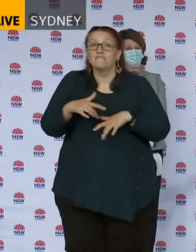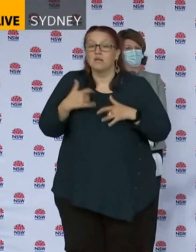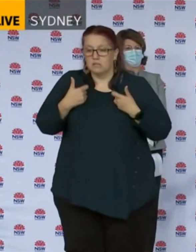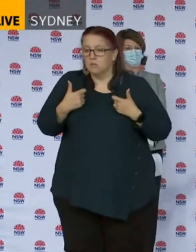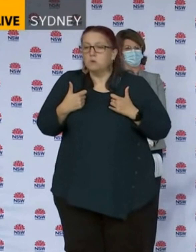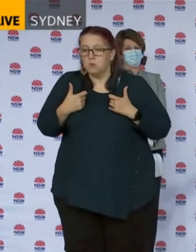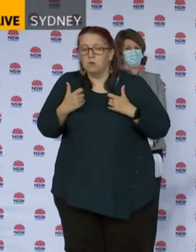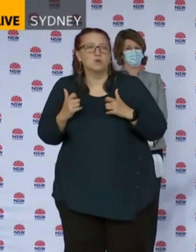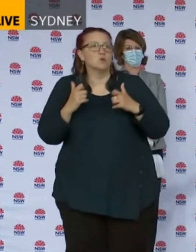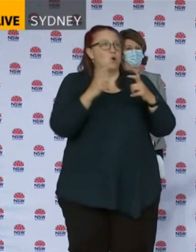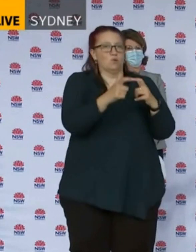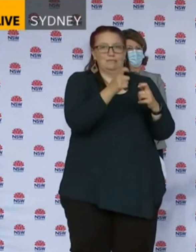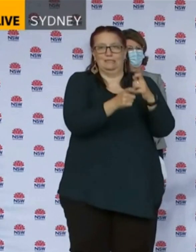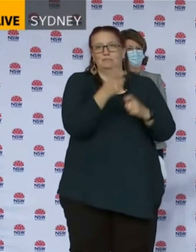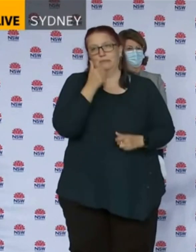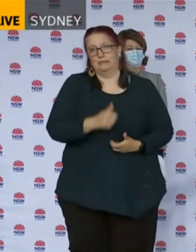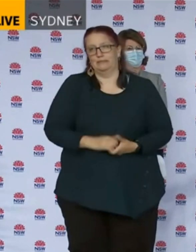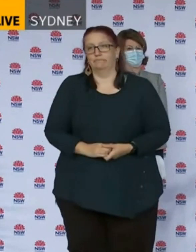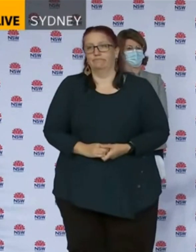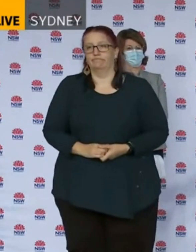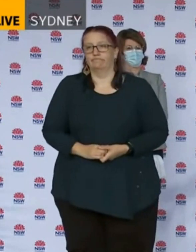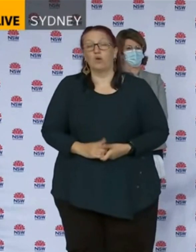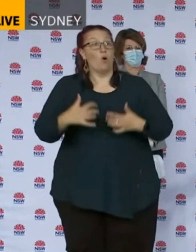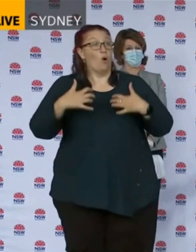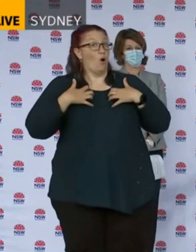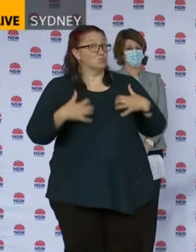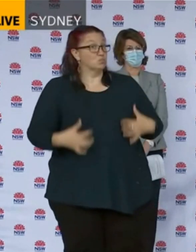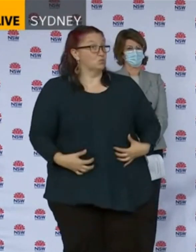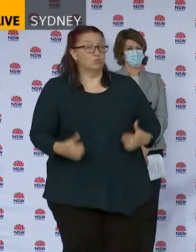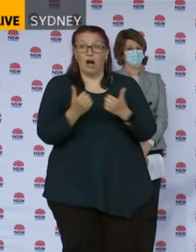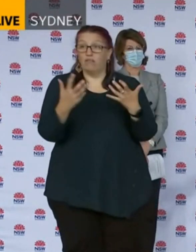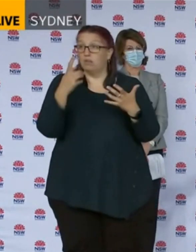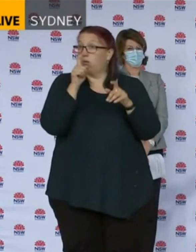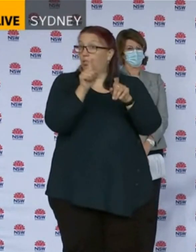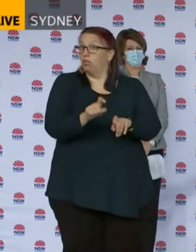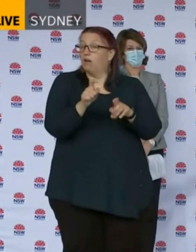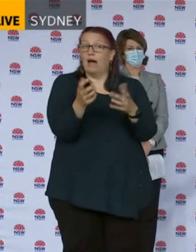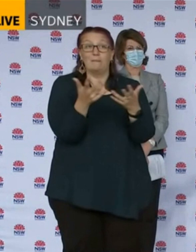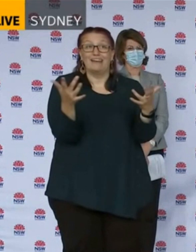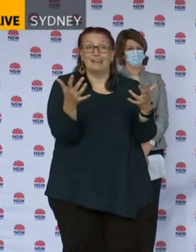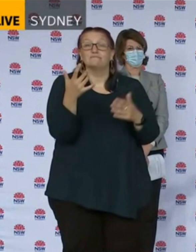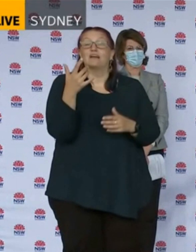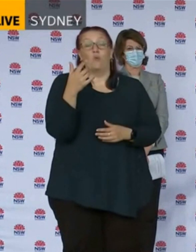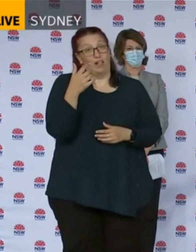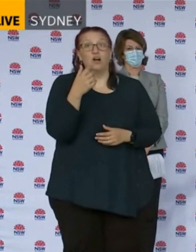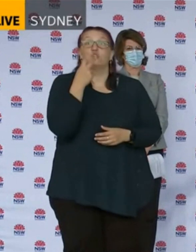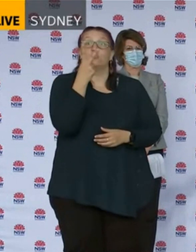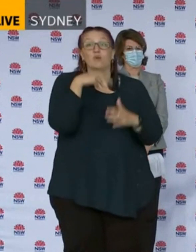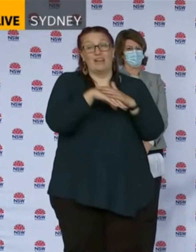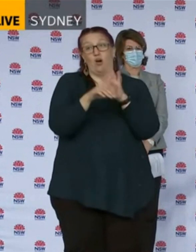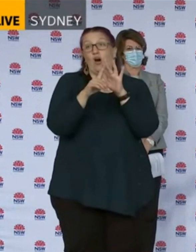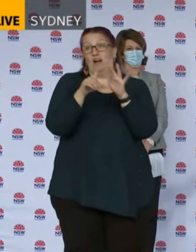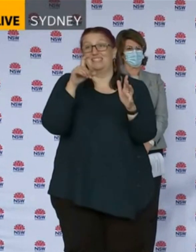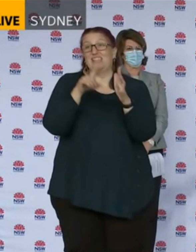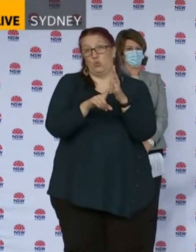in intensive care. In relation to the 24 new locally acquired cases, 12 were in isolation throughout